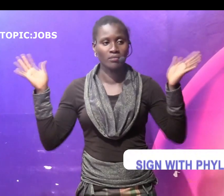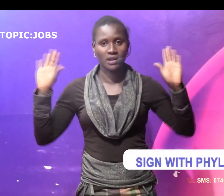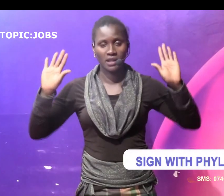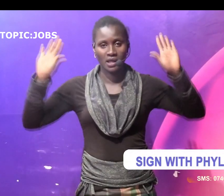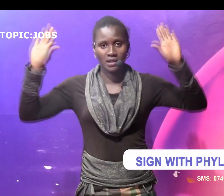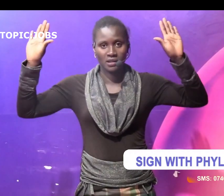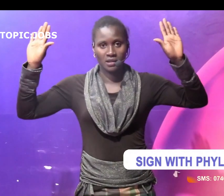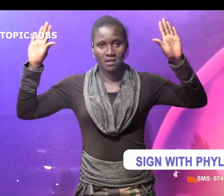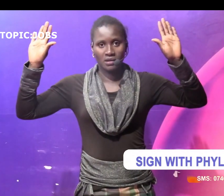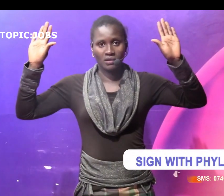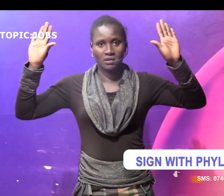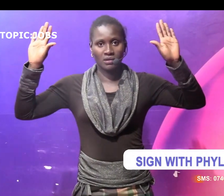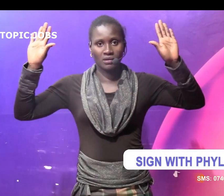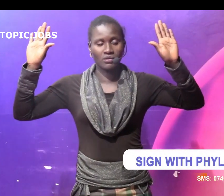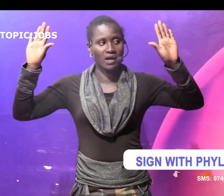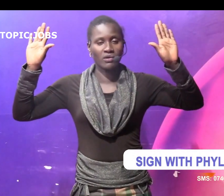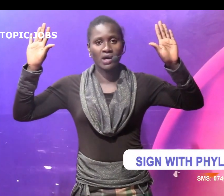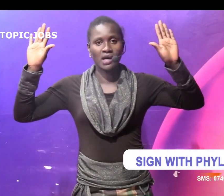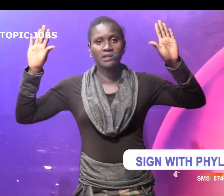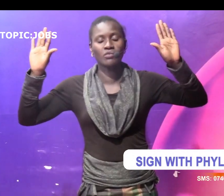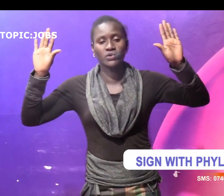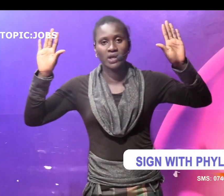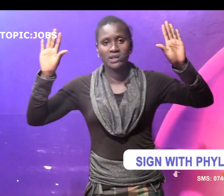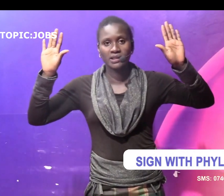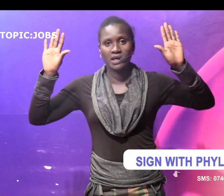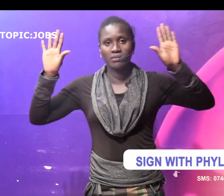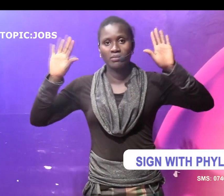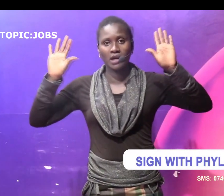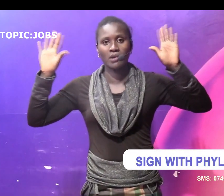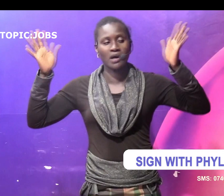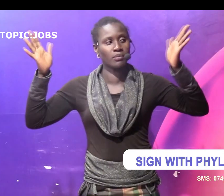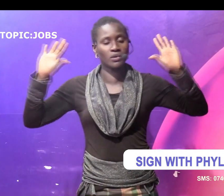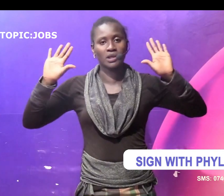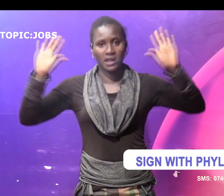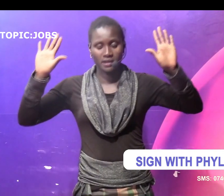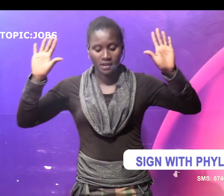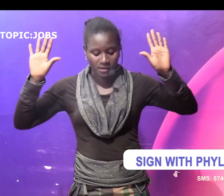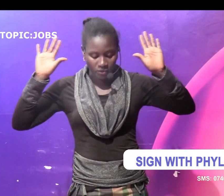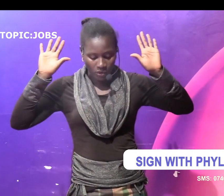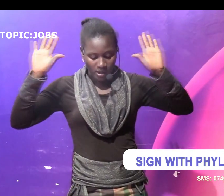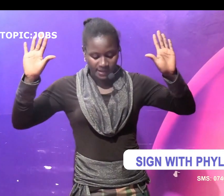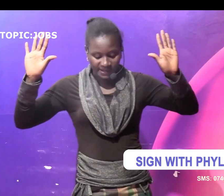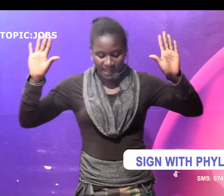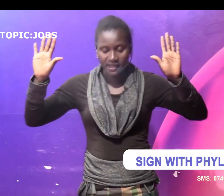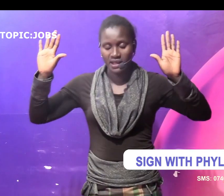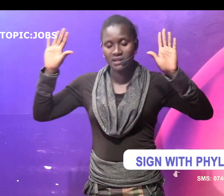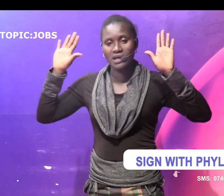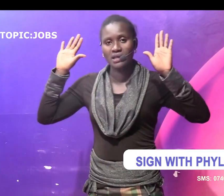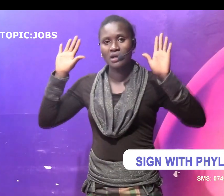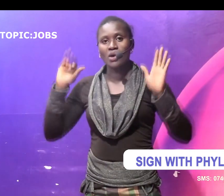then you carry your hands, both your hands up, palm up like this. So surrender. And then we